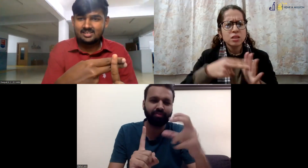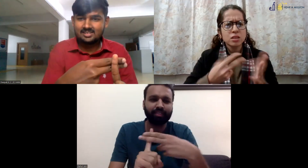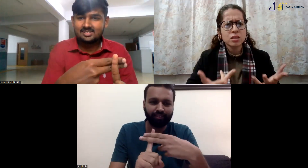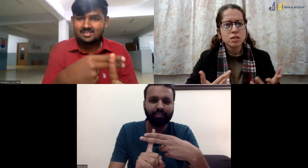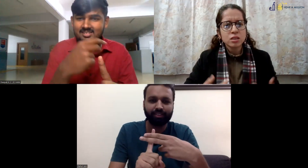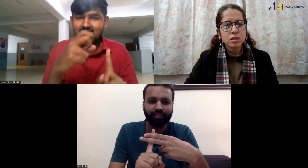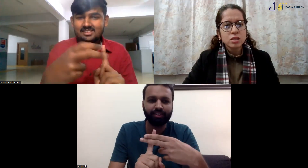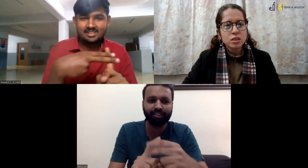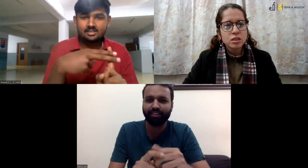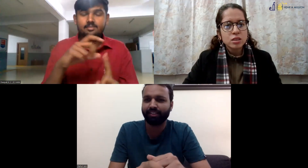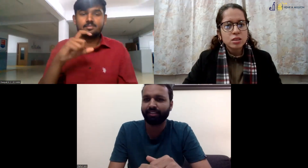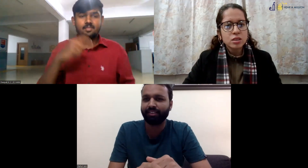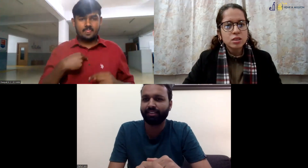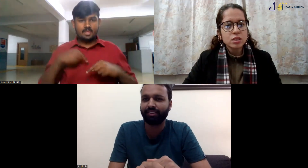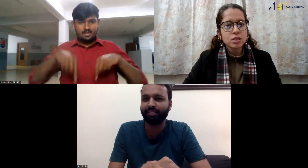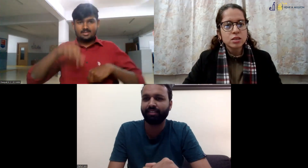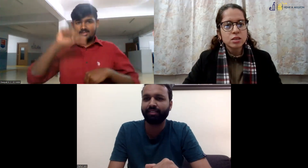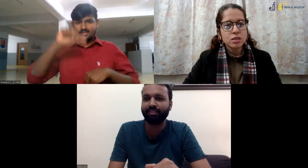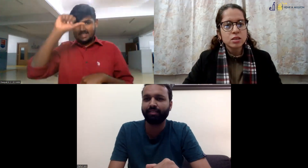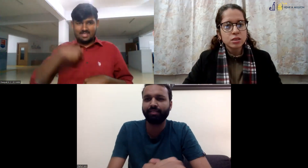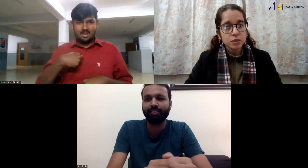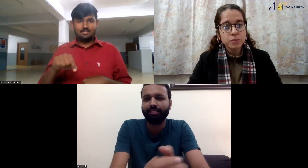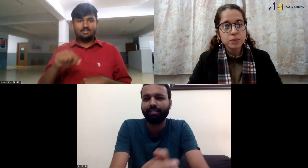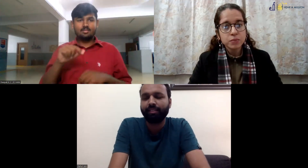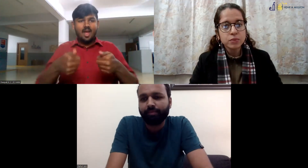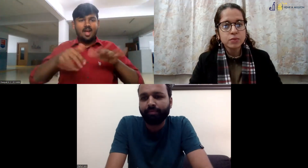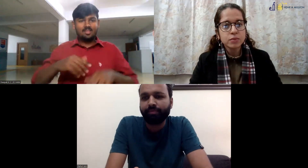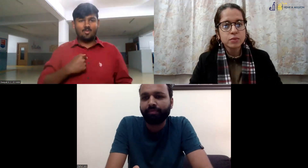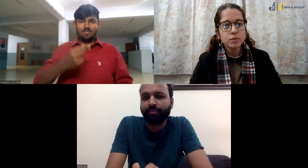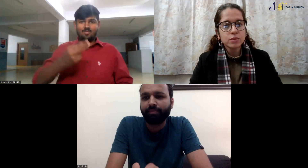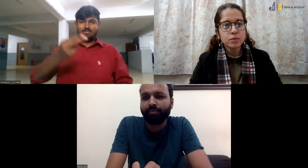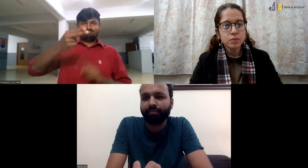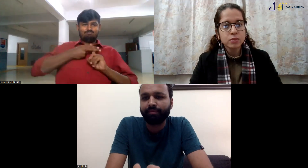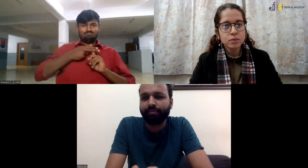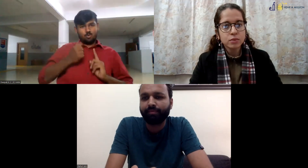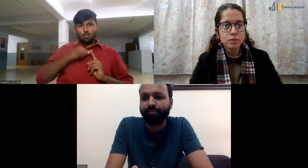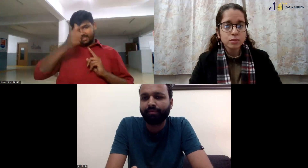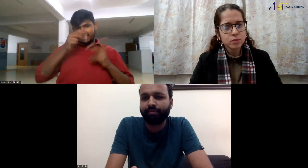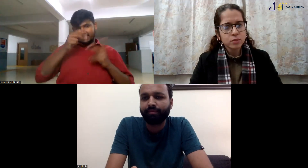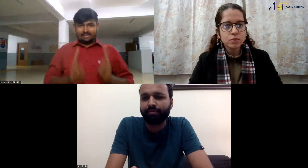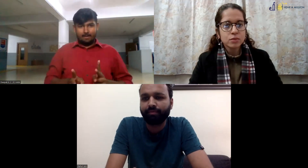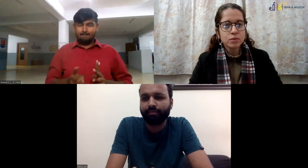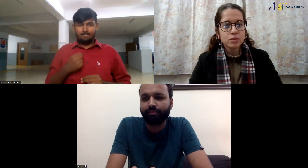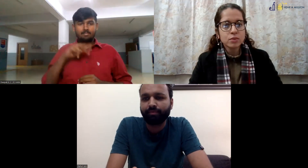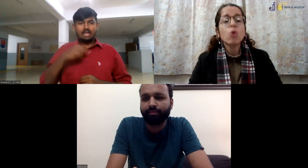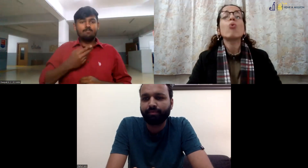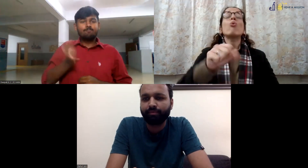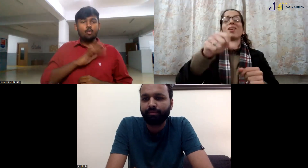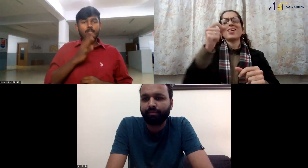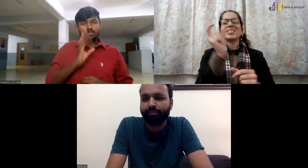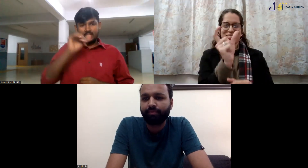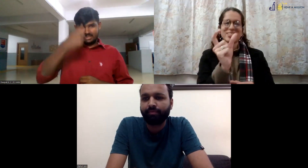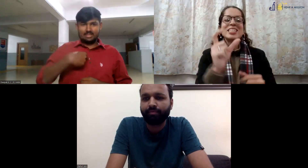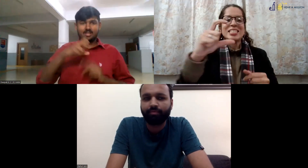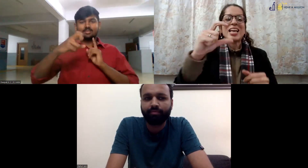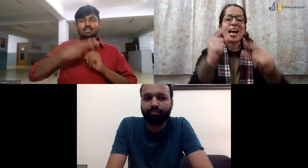Yeah, we're just discussing the sign for citizenship. For example, if I'm Indian, I have the Aadhaar, right? I'm